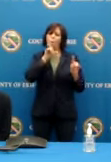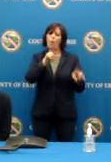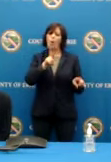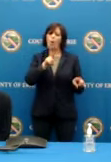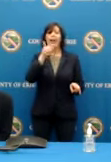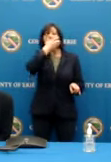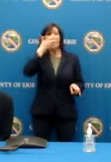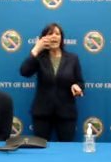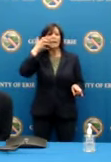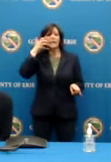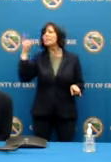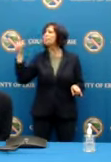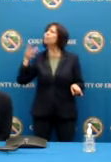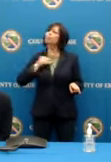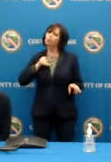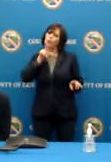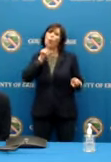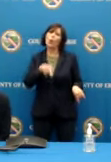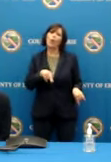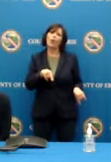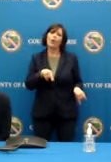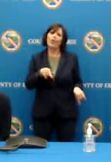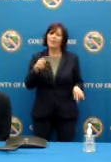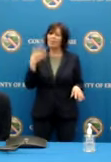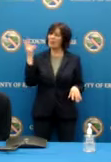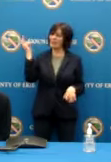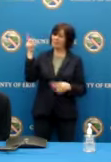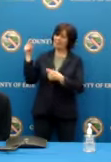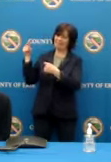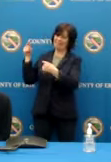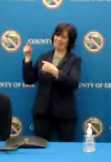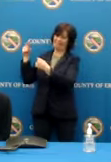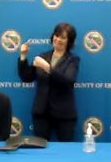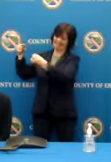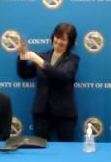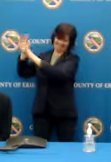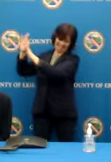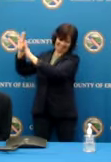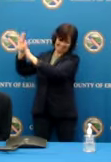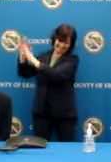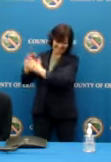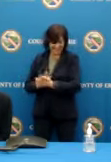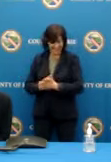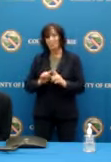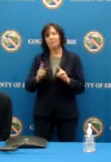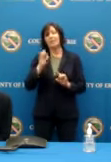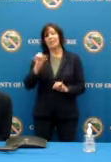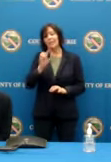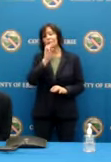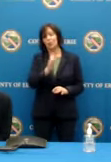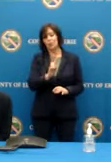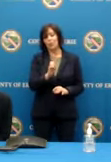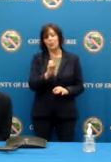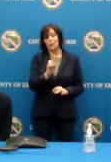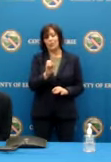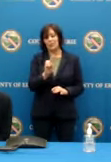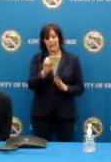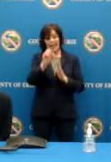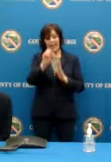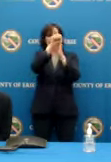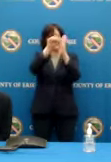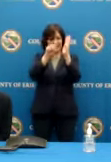masks. I think that's maybe a fight between the governor and the mayor. But it is true that the state is the one who